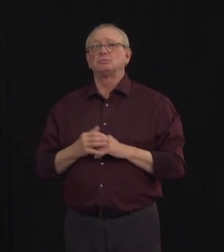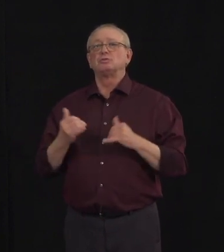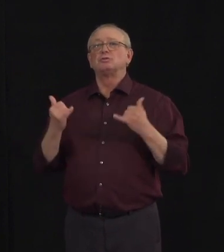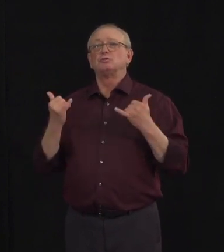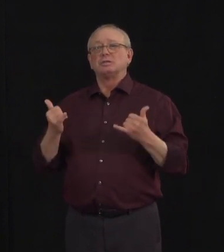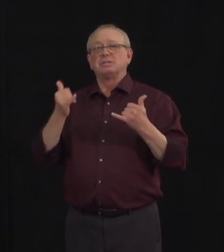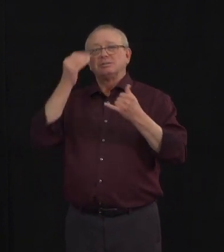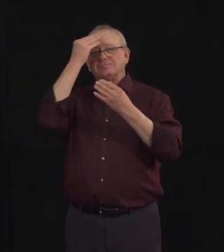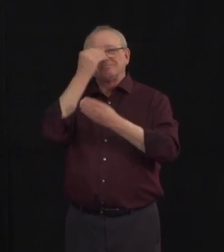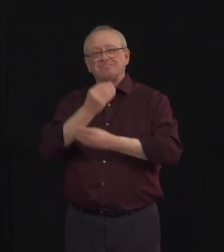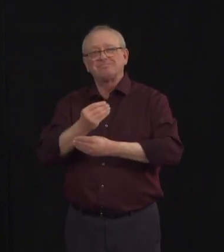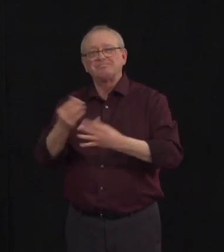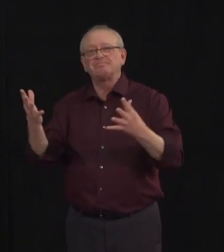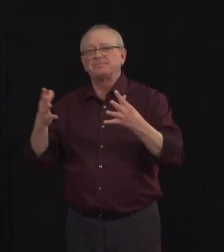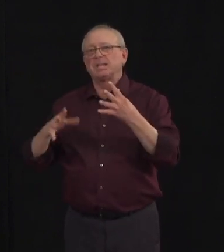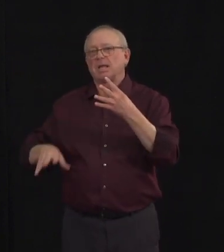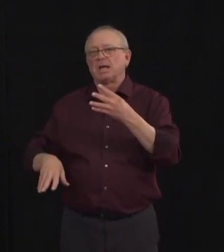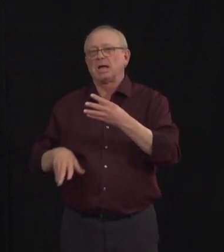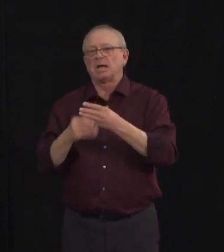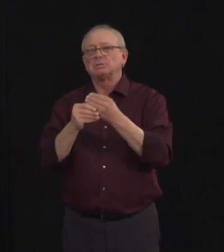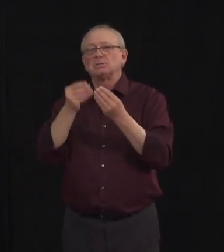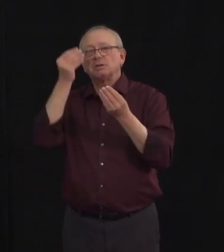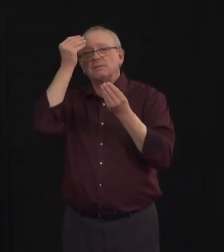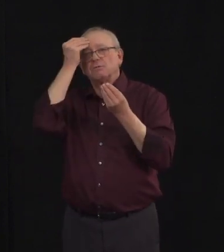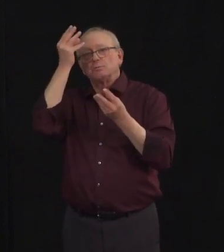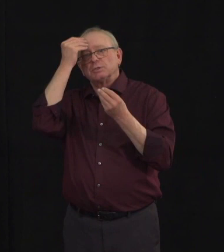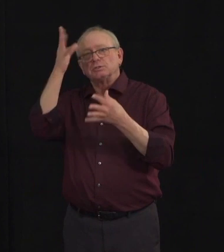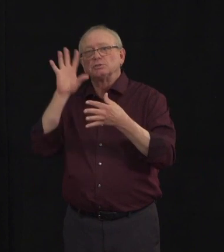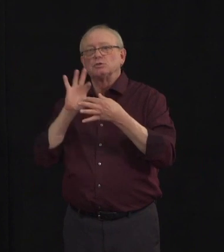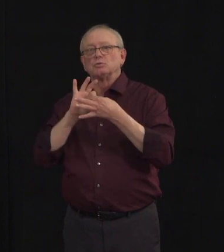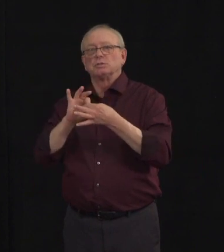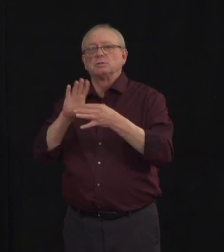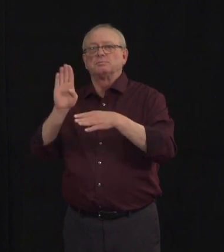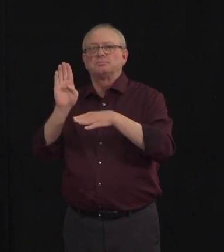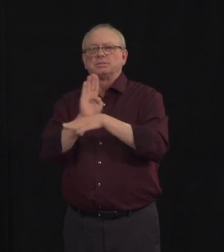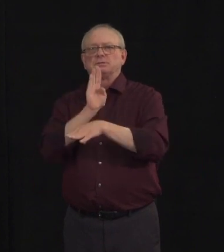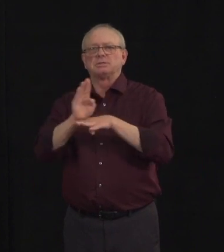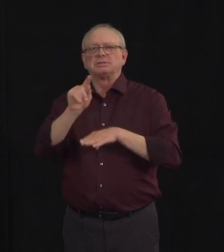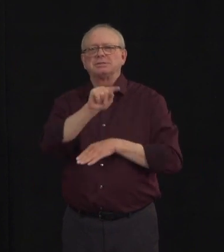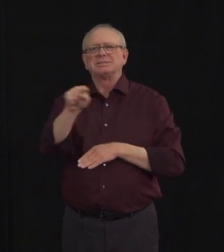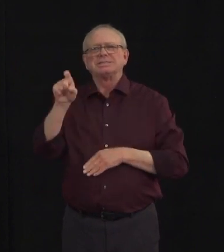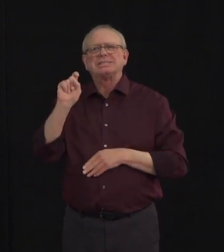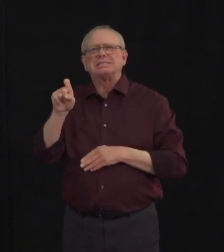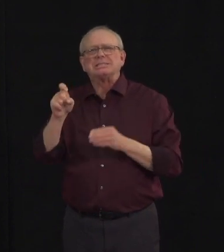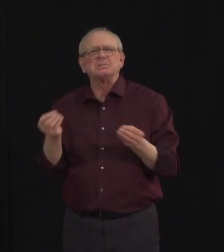reopening. My department has launched our BizConnect website, which can be found at